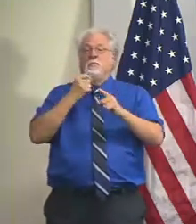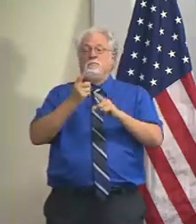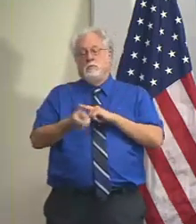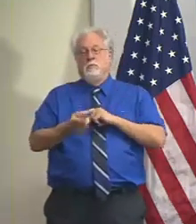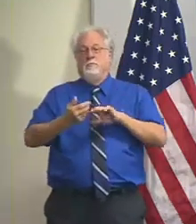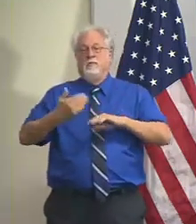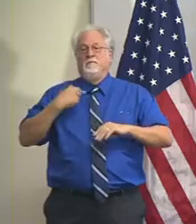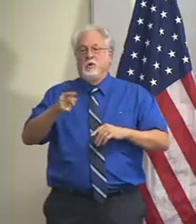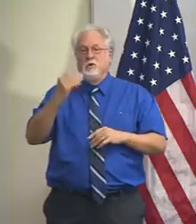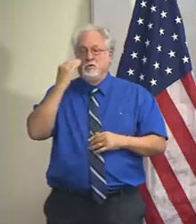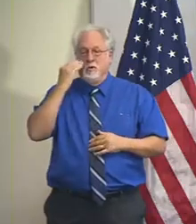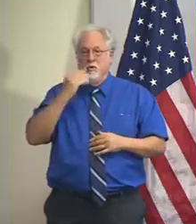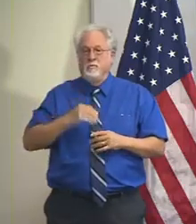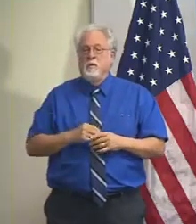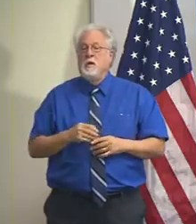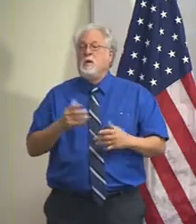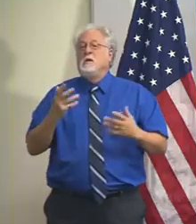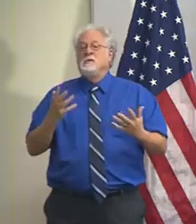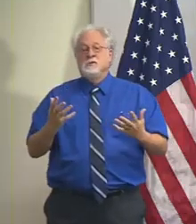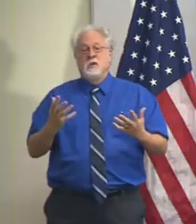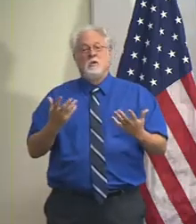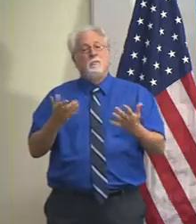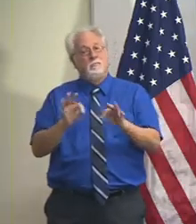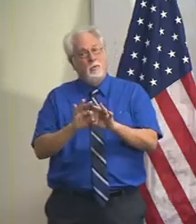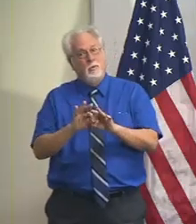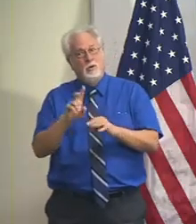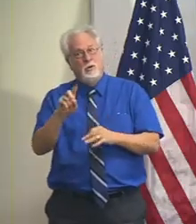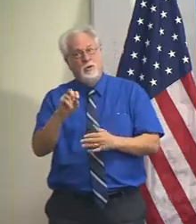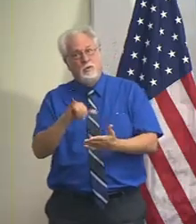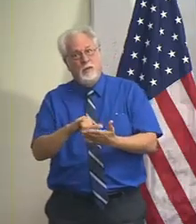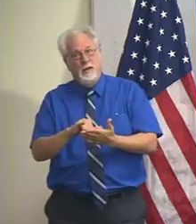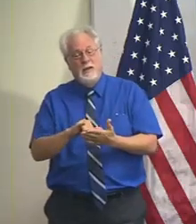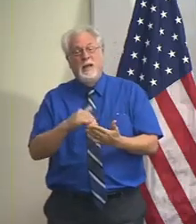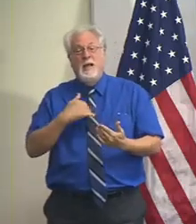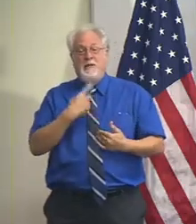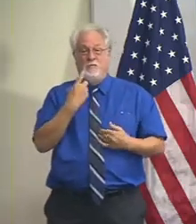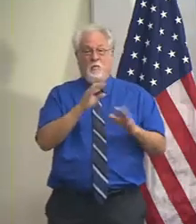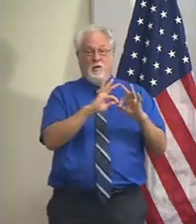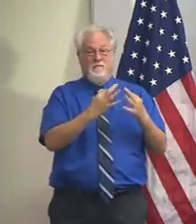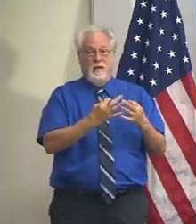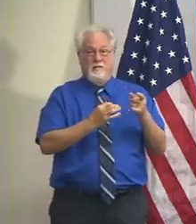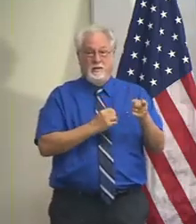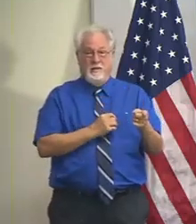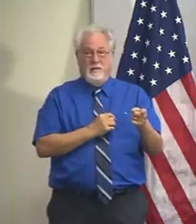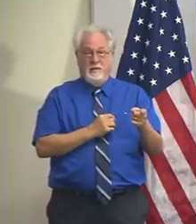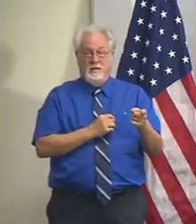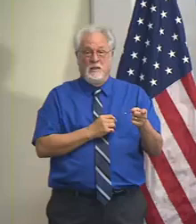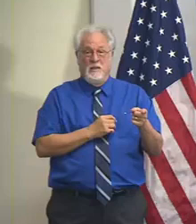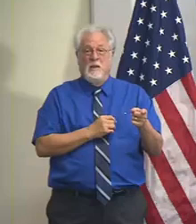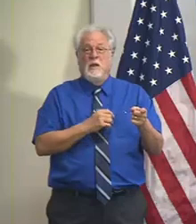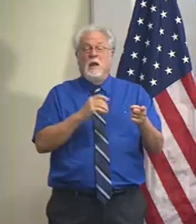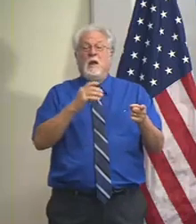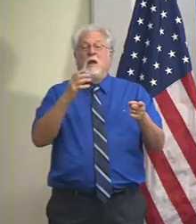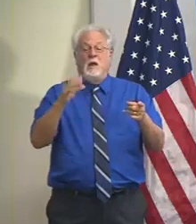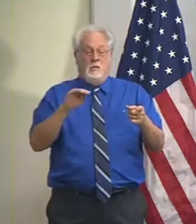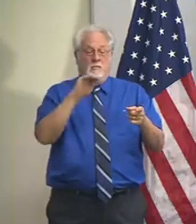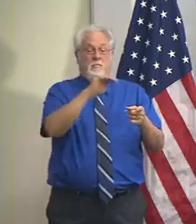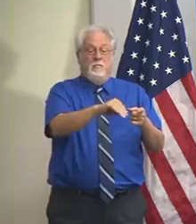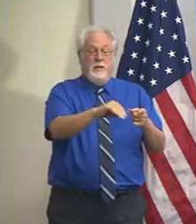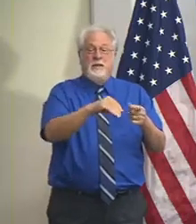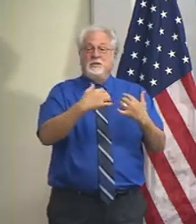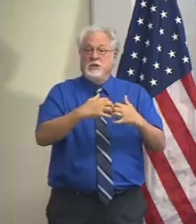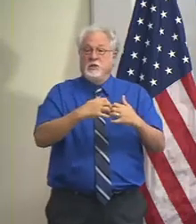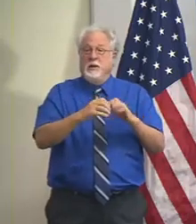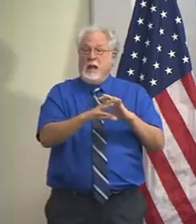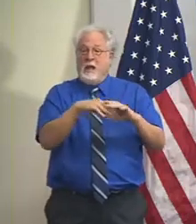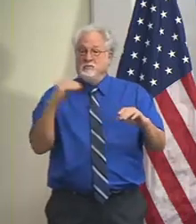it. So critically important that we do that. There's been at least one family who actually placed a